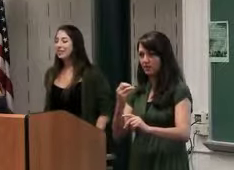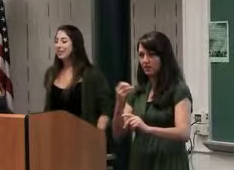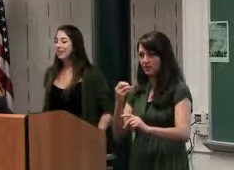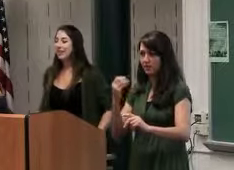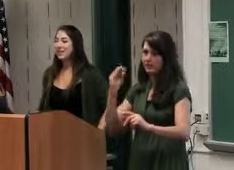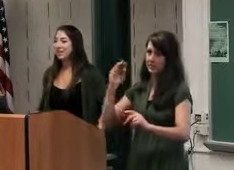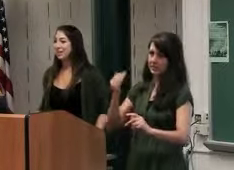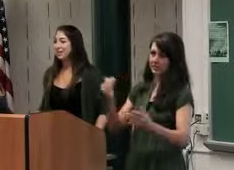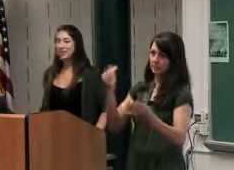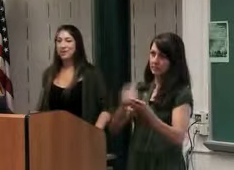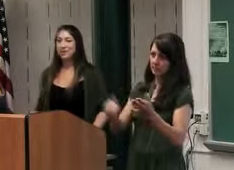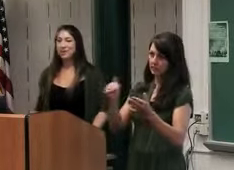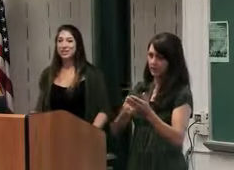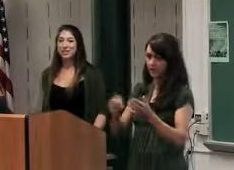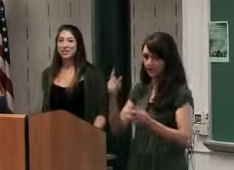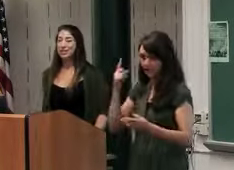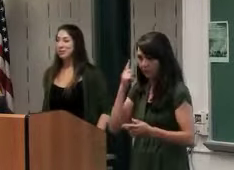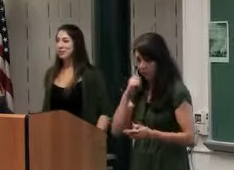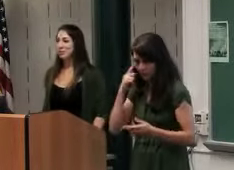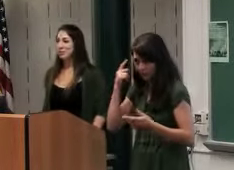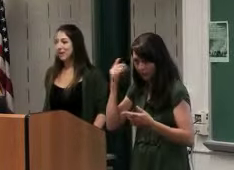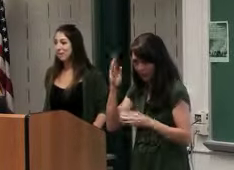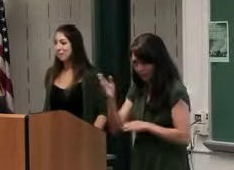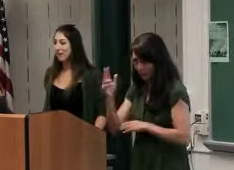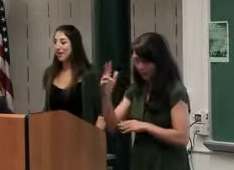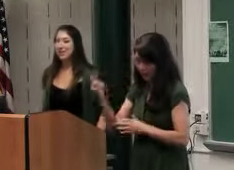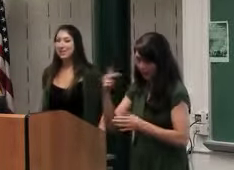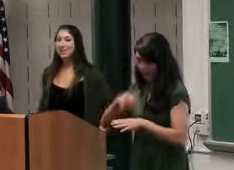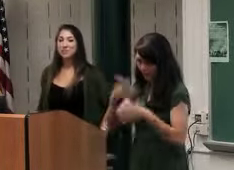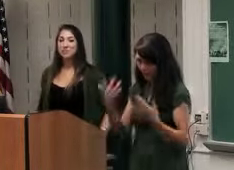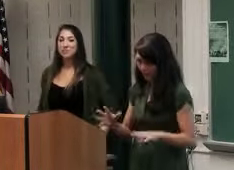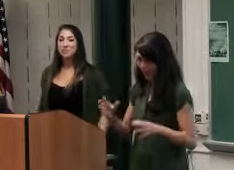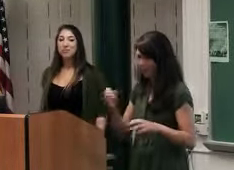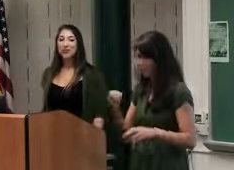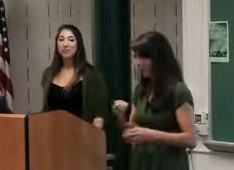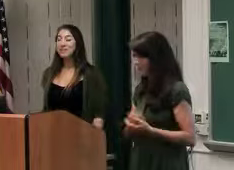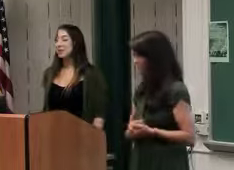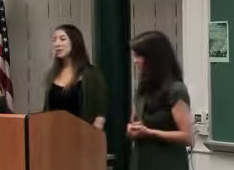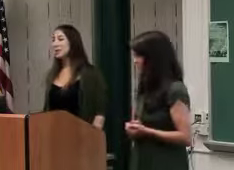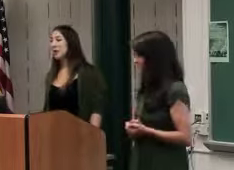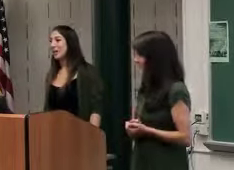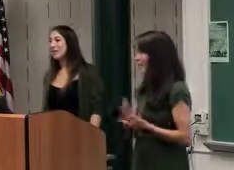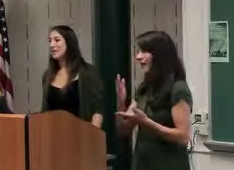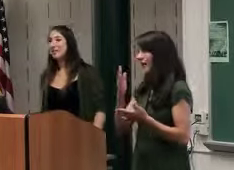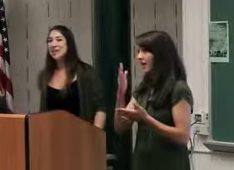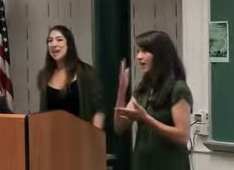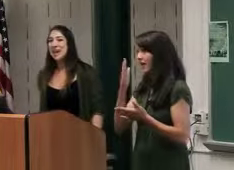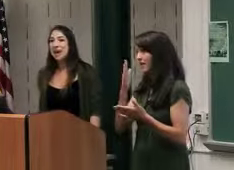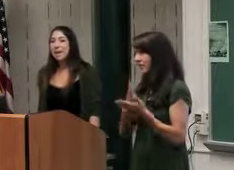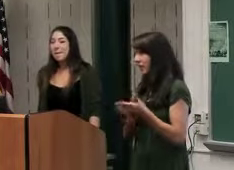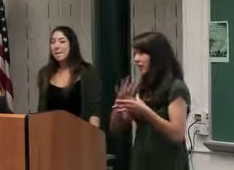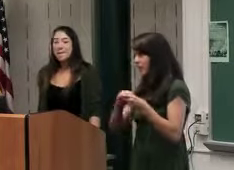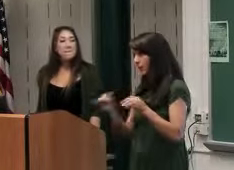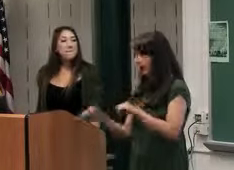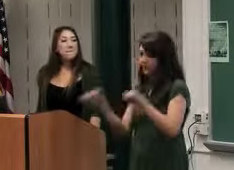feeling redundant because you've heard the same presentation three times already and some of the same stories.